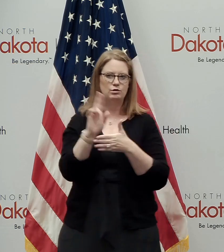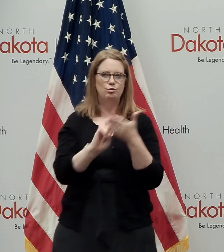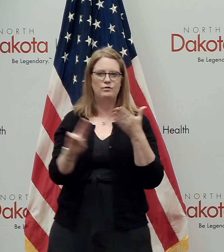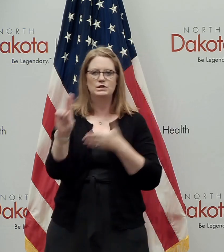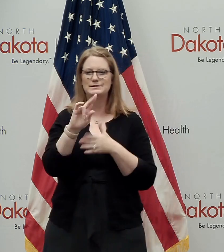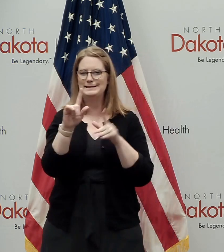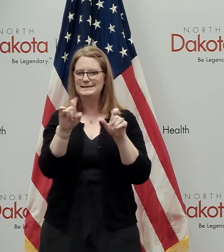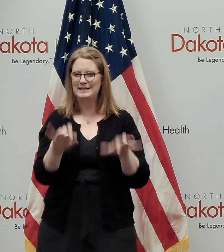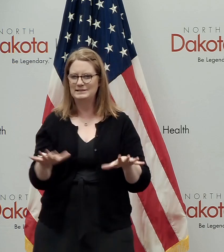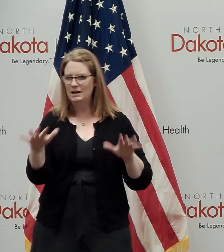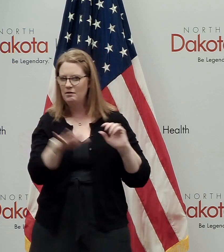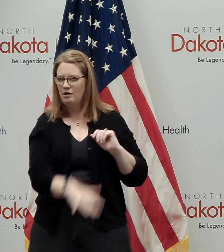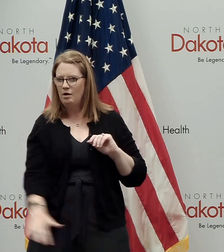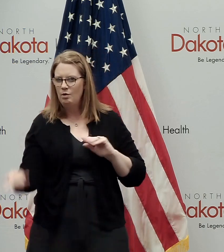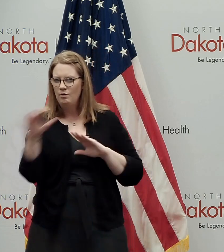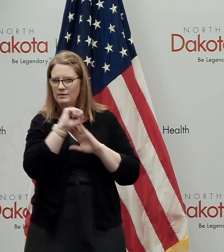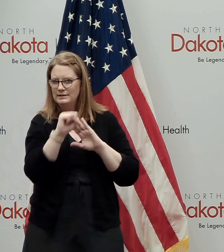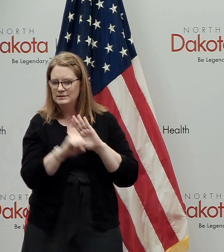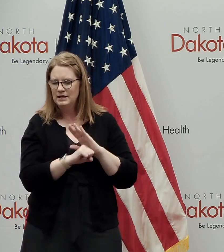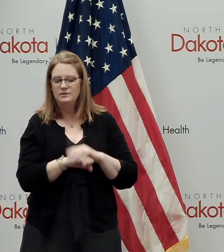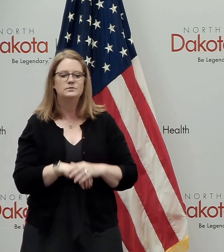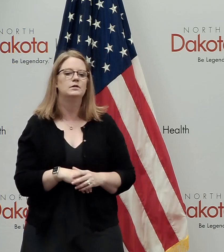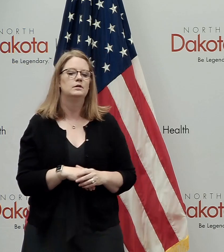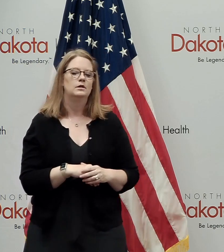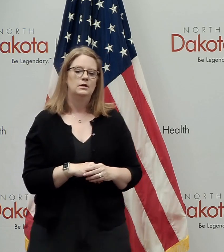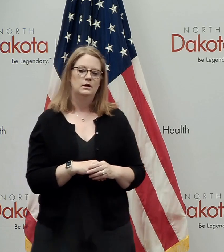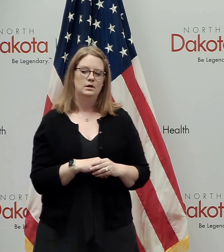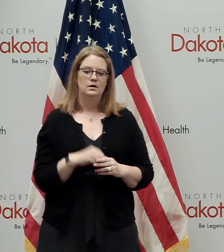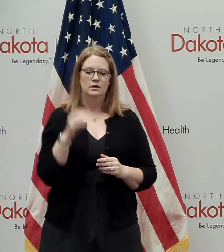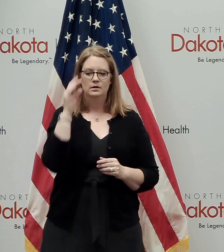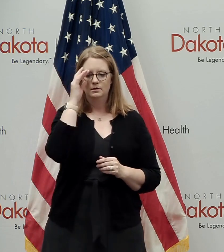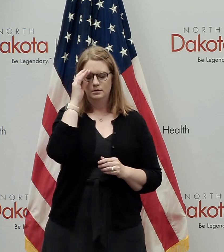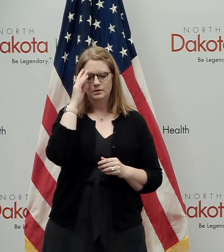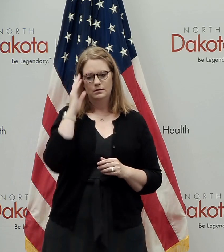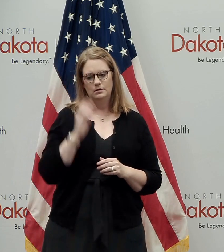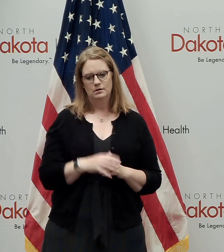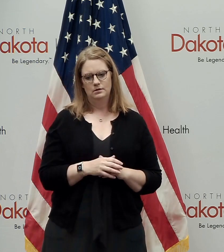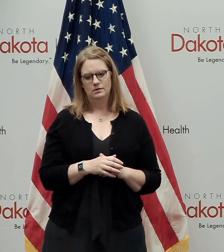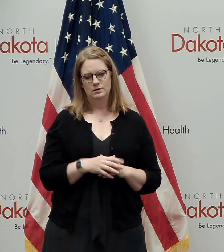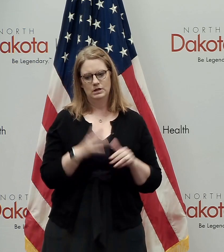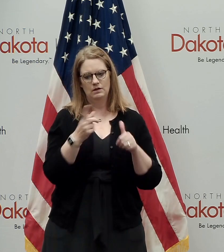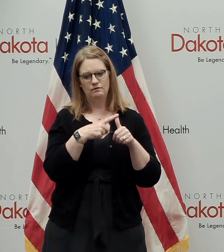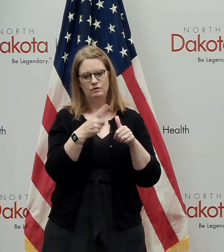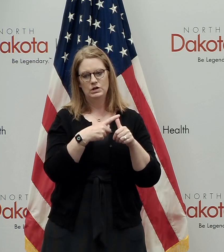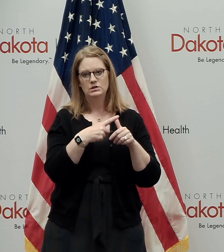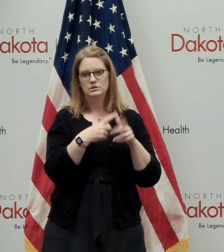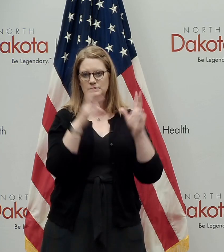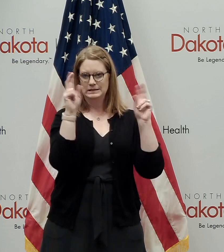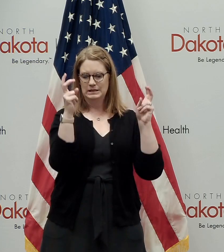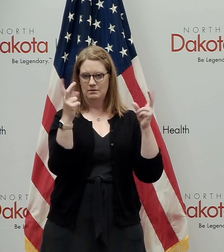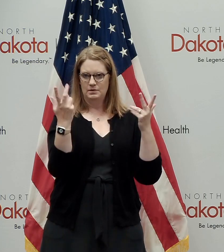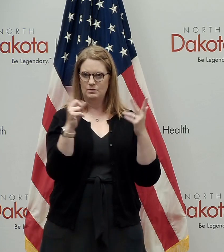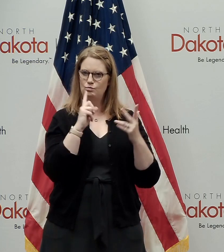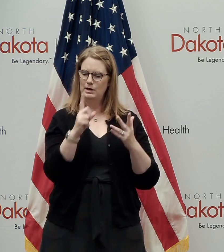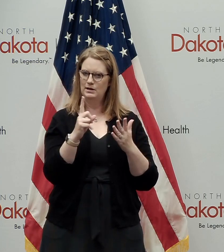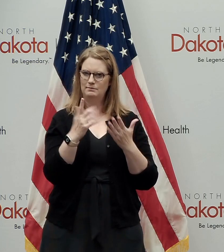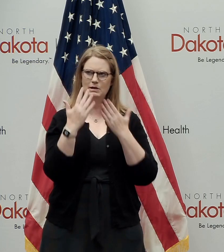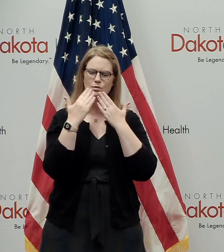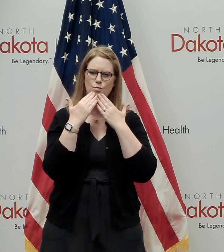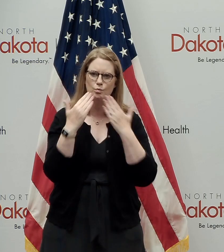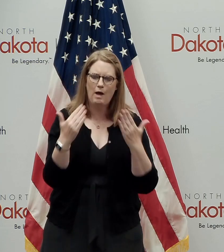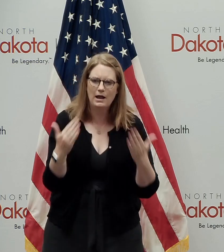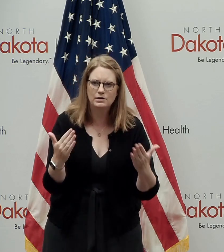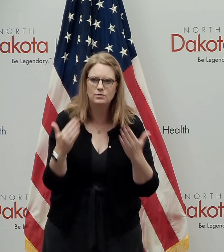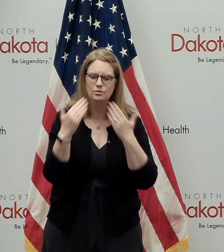testing statewide. The first topic that I want to take time to lead with some gratitude is I want to express gratitude